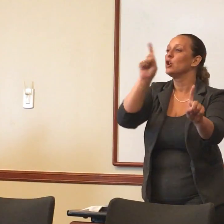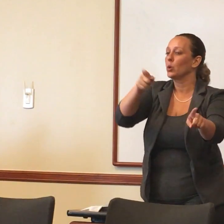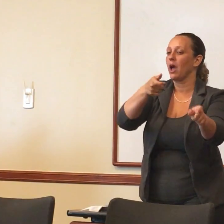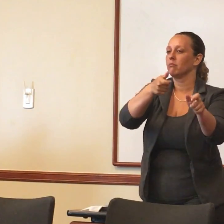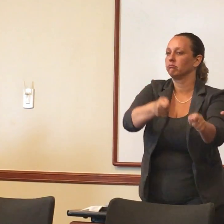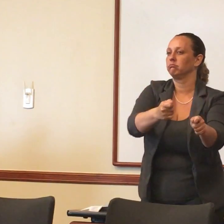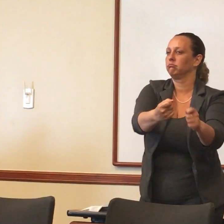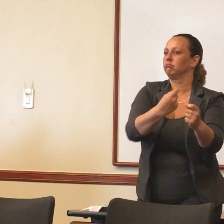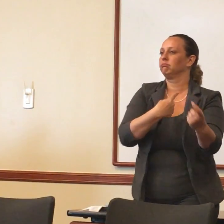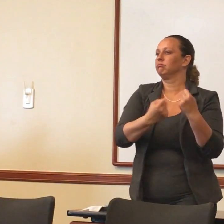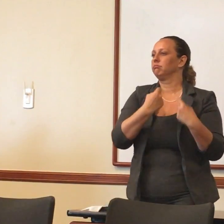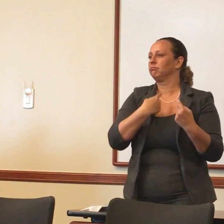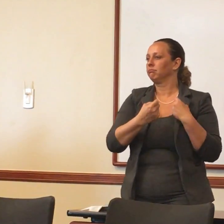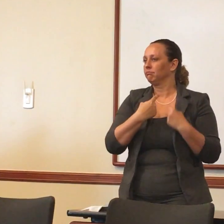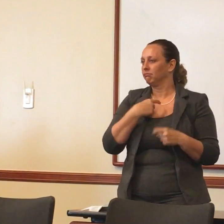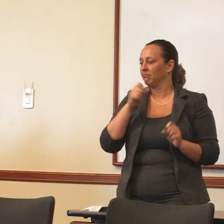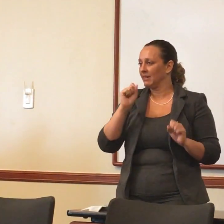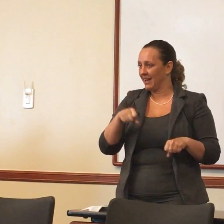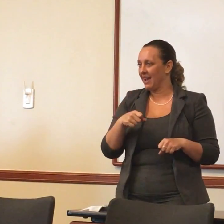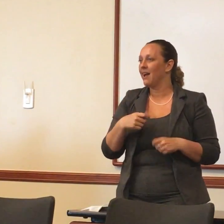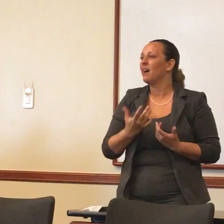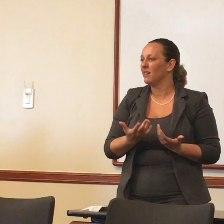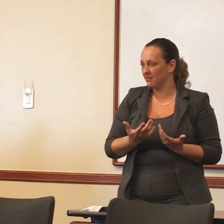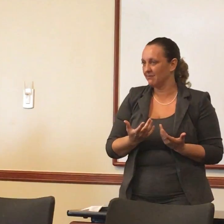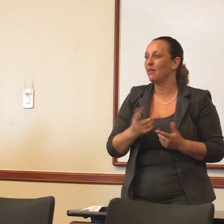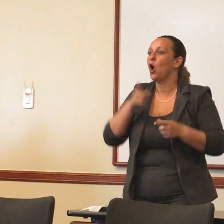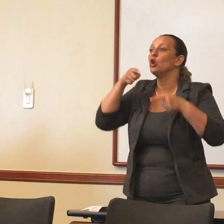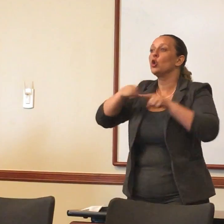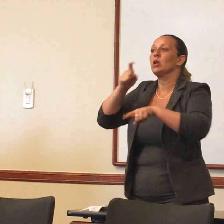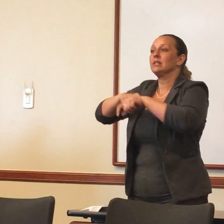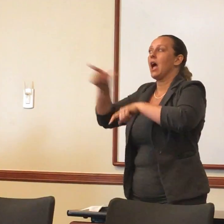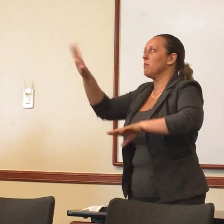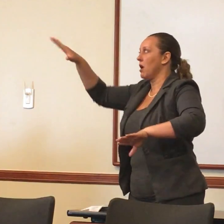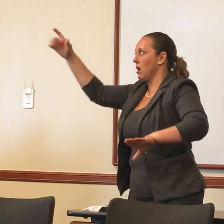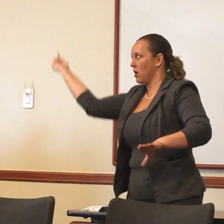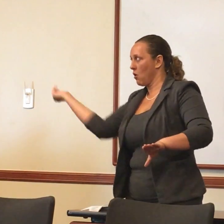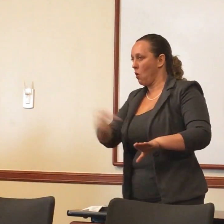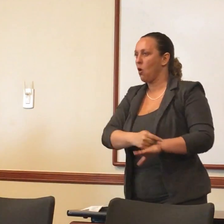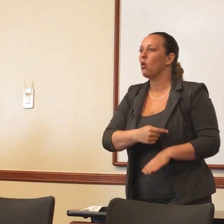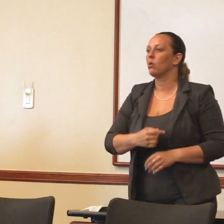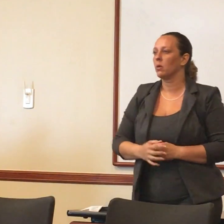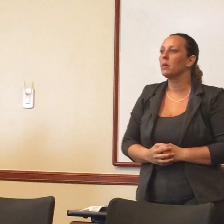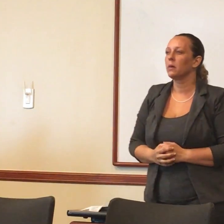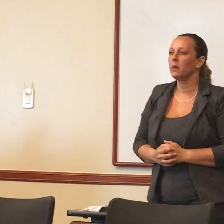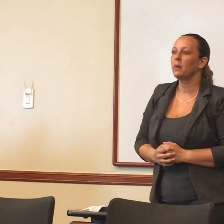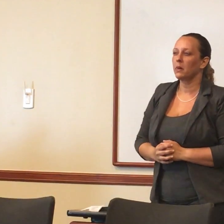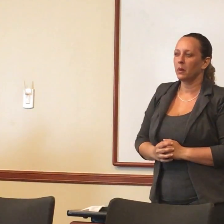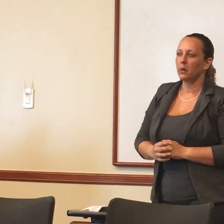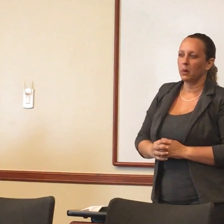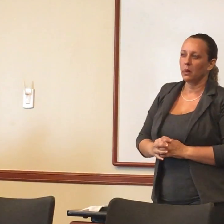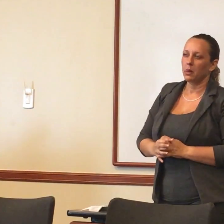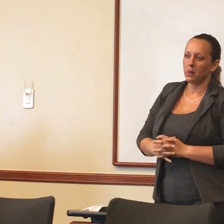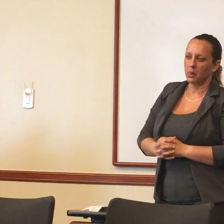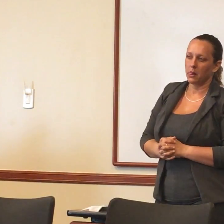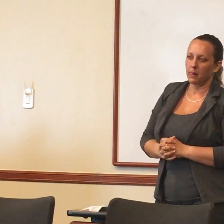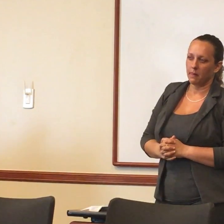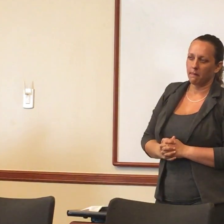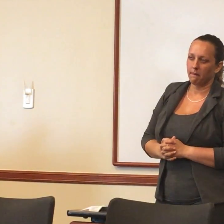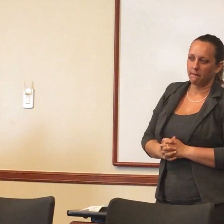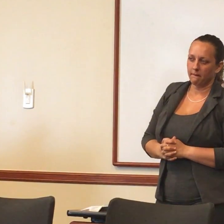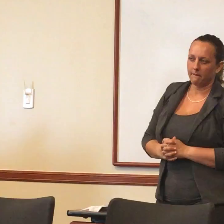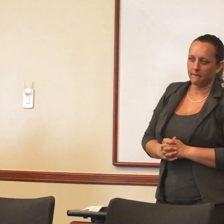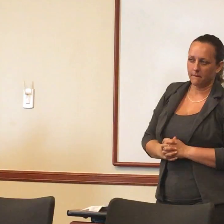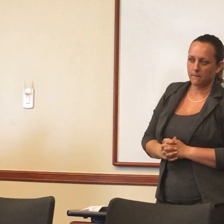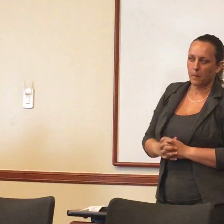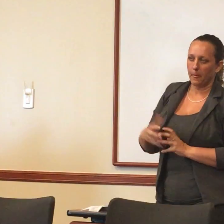to while they are sending the appropriate people over. Okay, I get it. Oh,